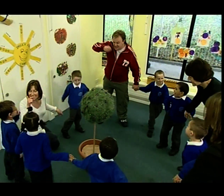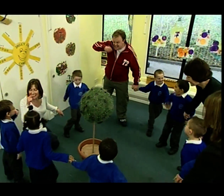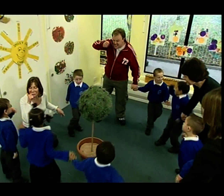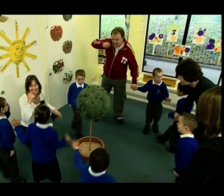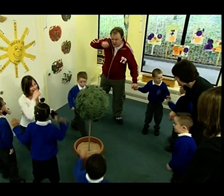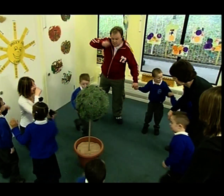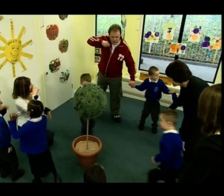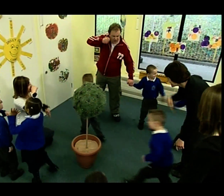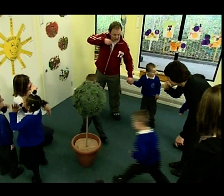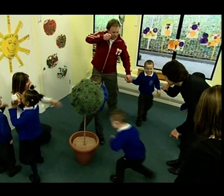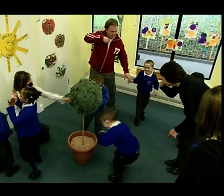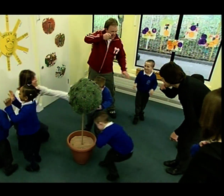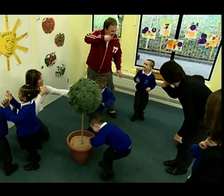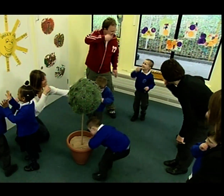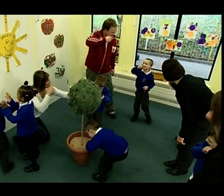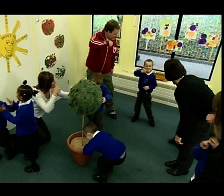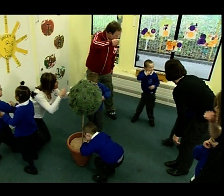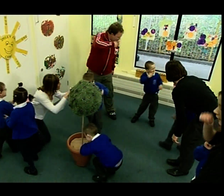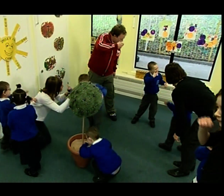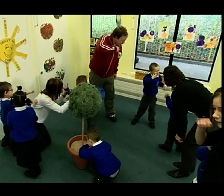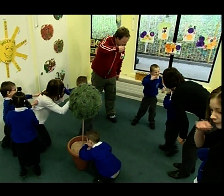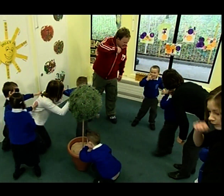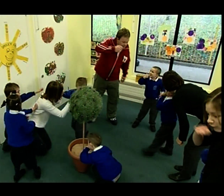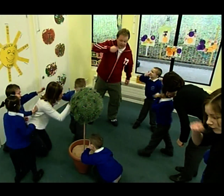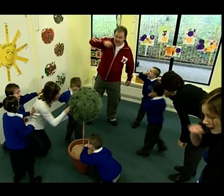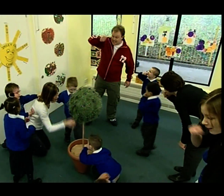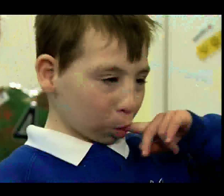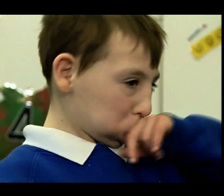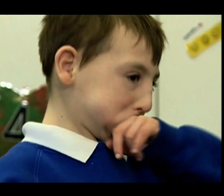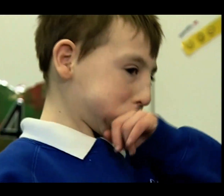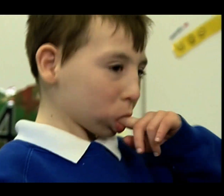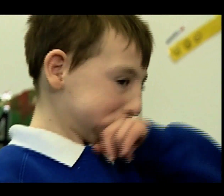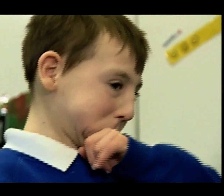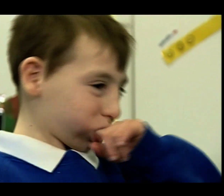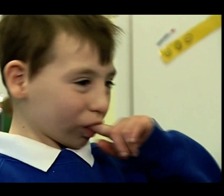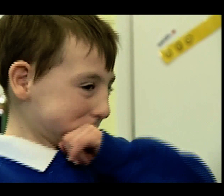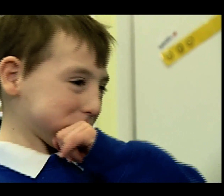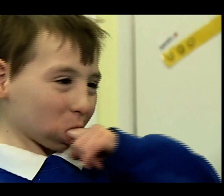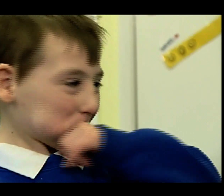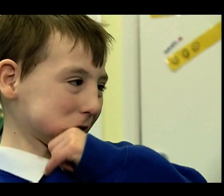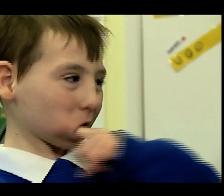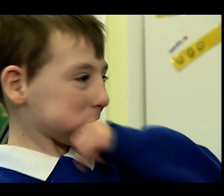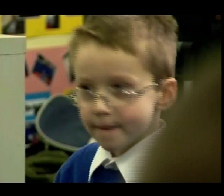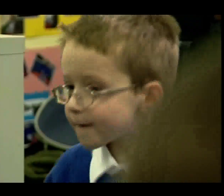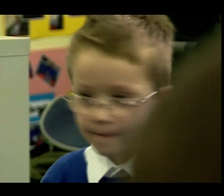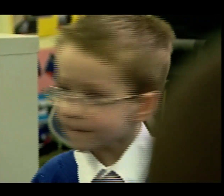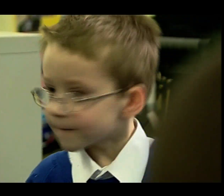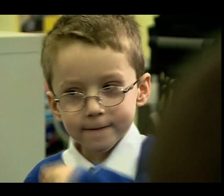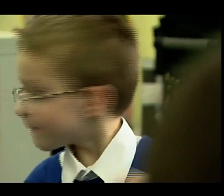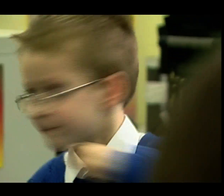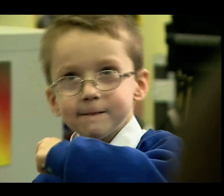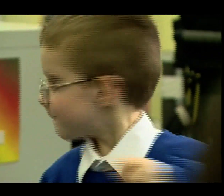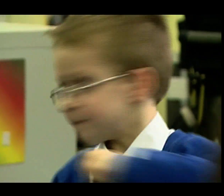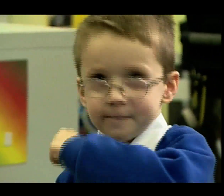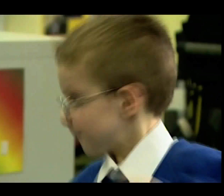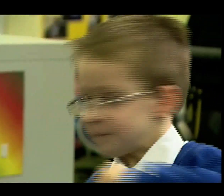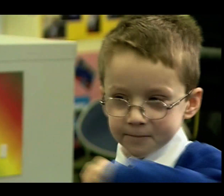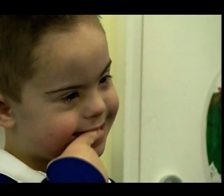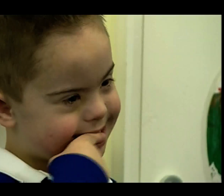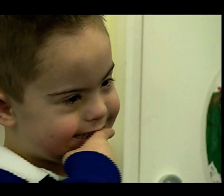teeth a good brush. That's it, you ready? This is the way we brush our teeth, brush our teeth, brush our teeth. This is the